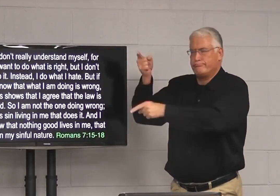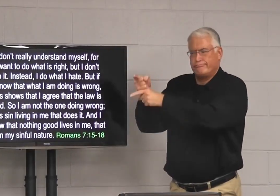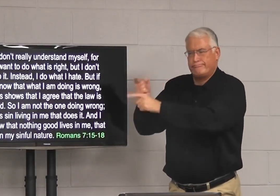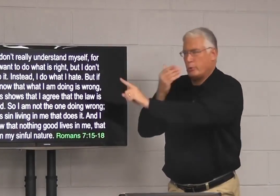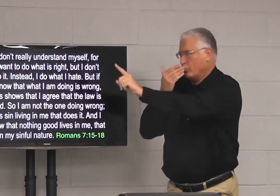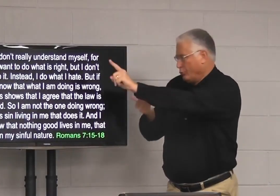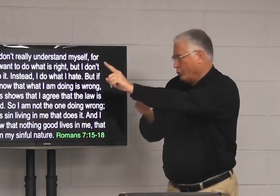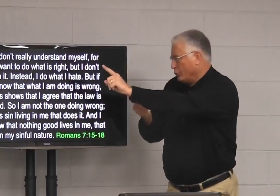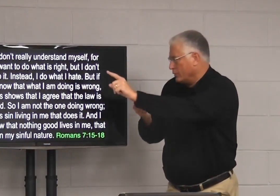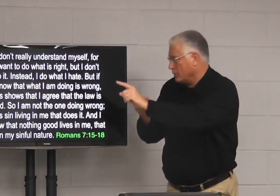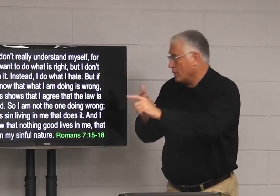law is good.